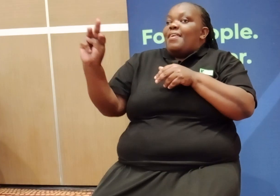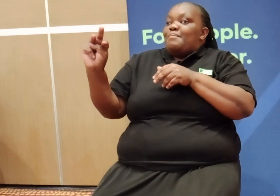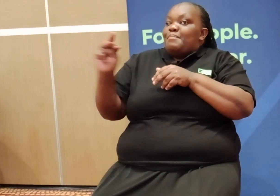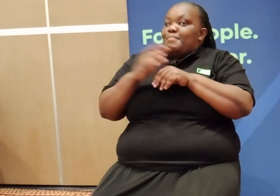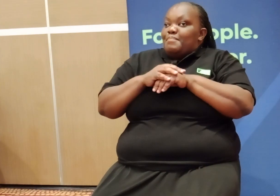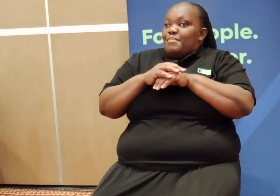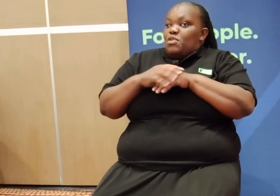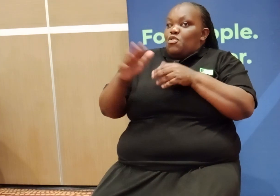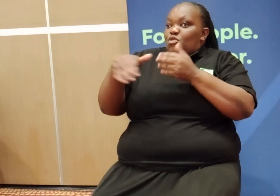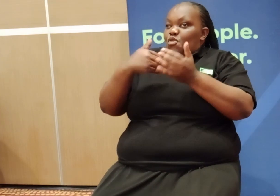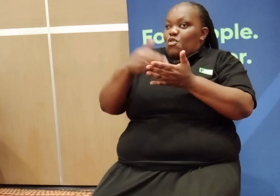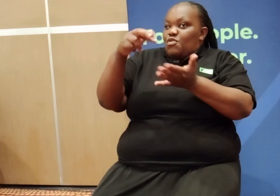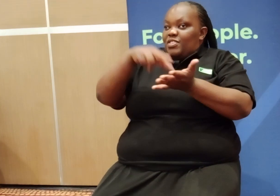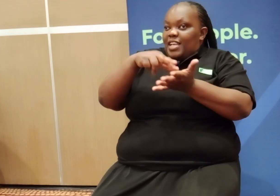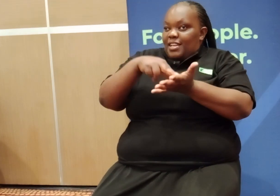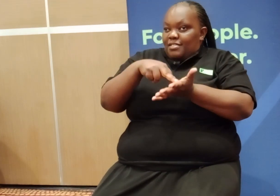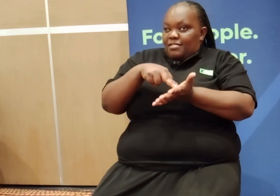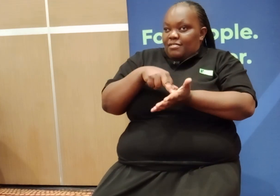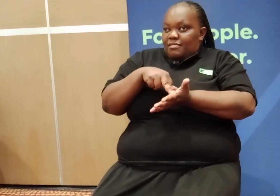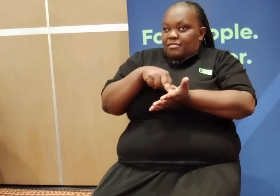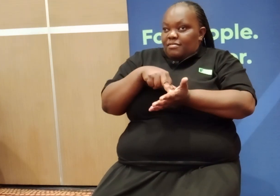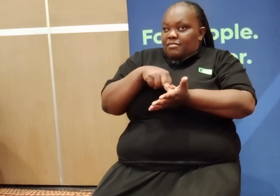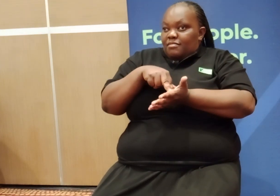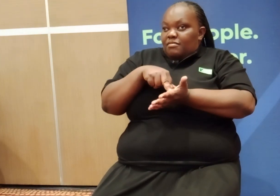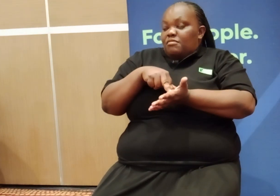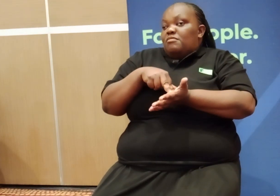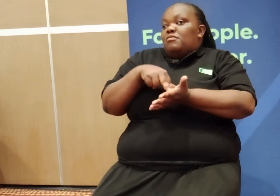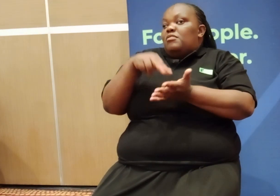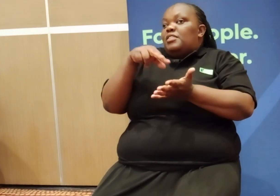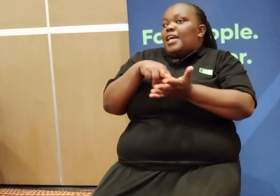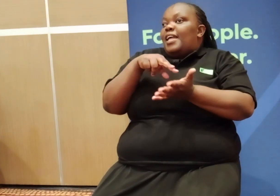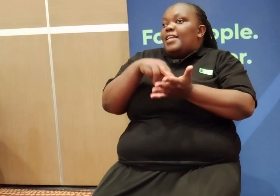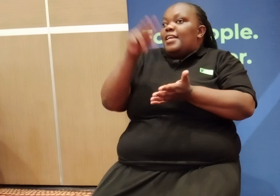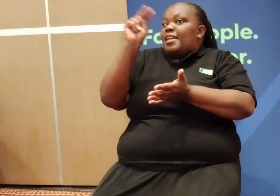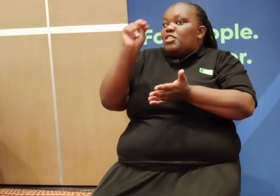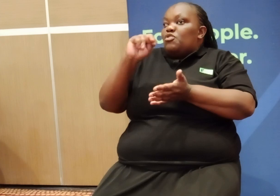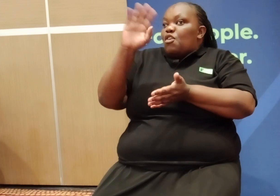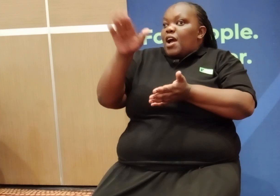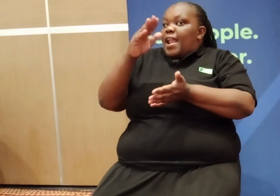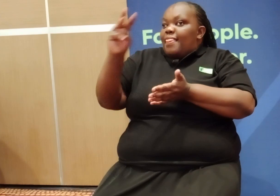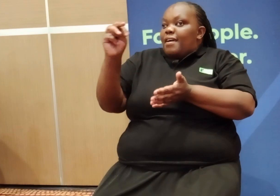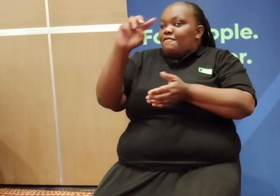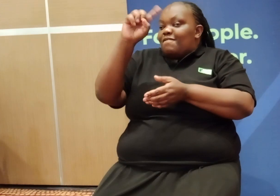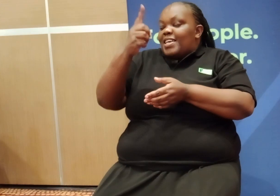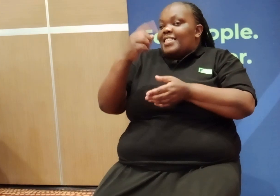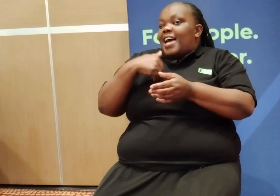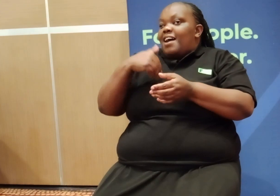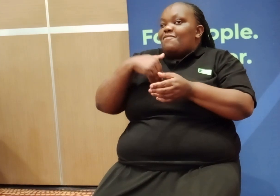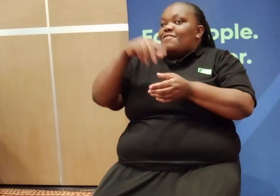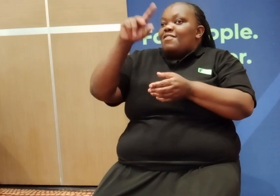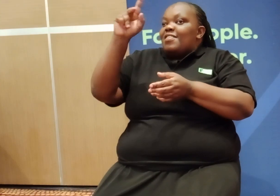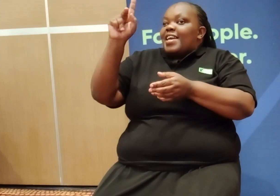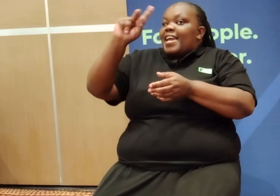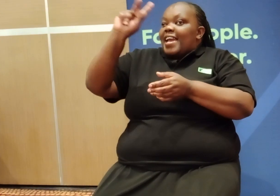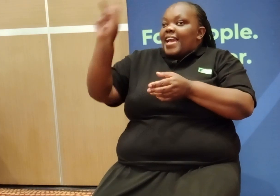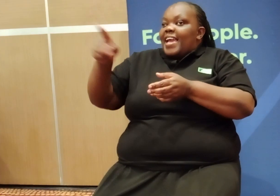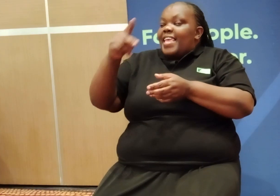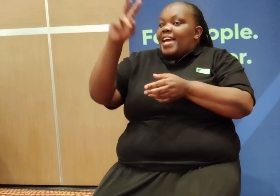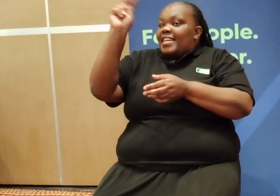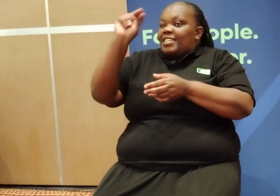We shall start. Let's stand up. So we shall start the national anthem. First, we'll have the Kenyan national anthem, which will be sung, and